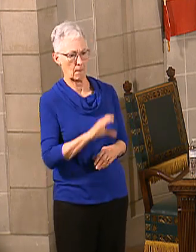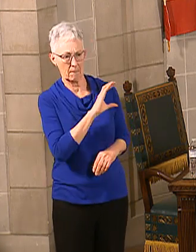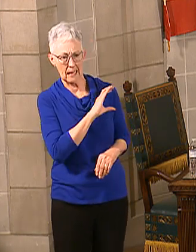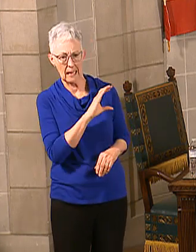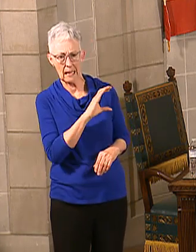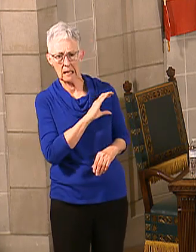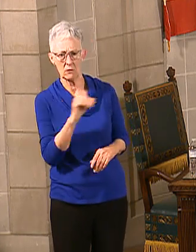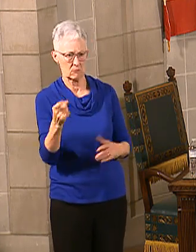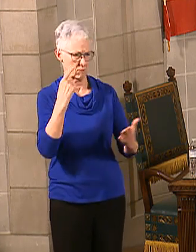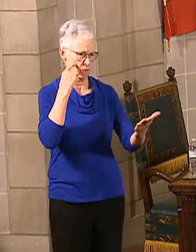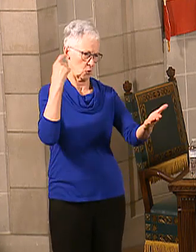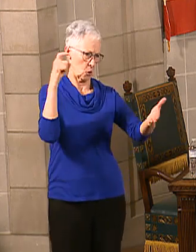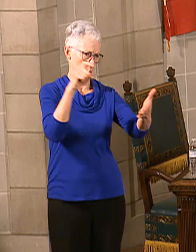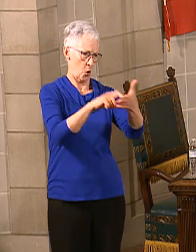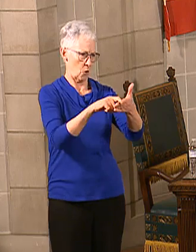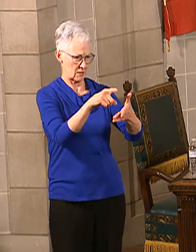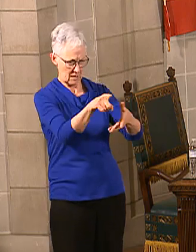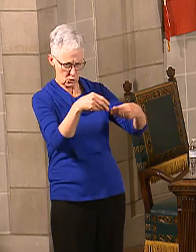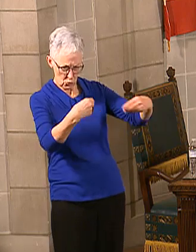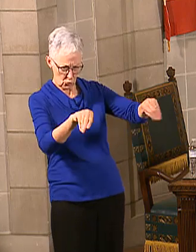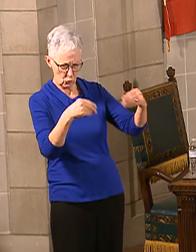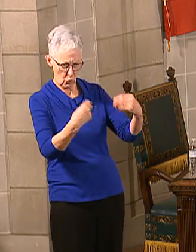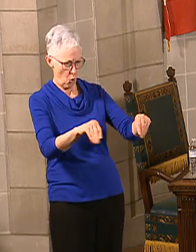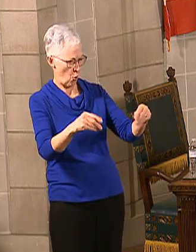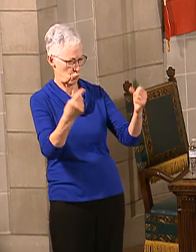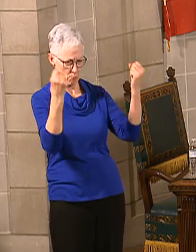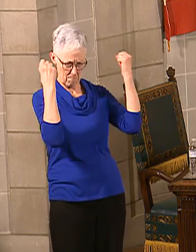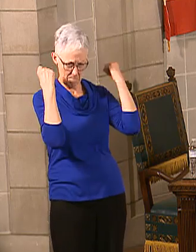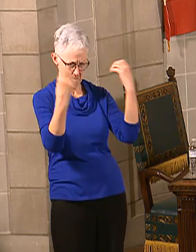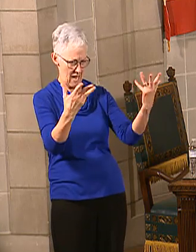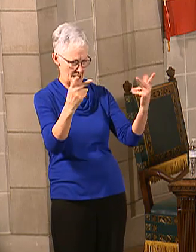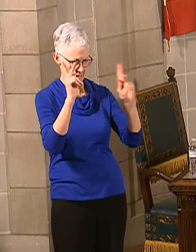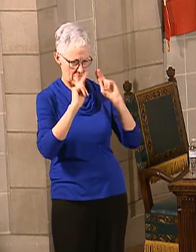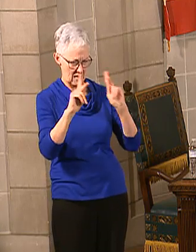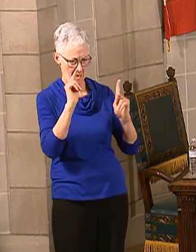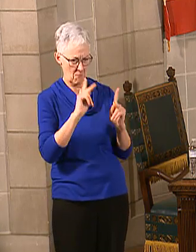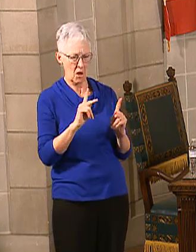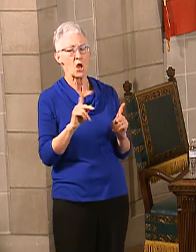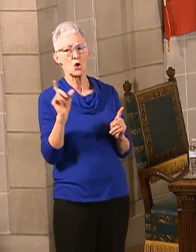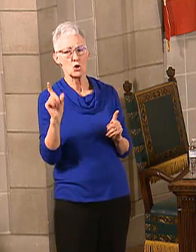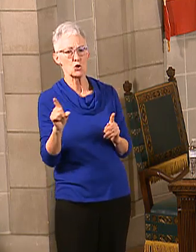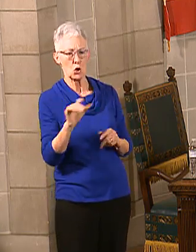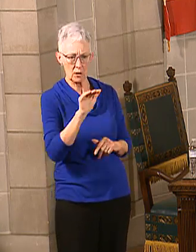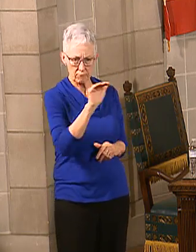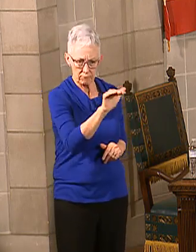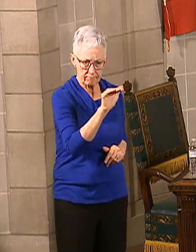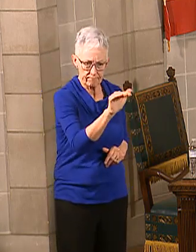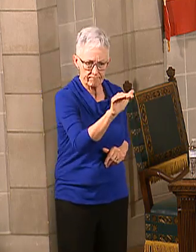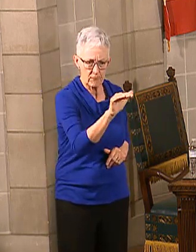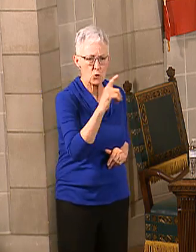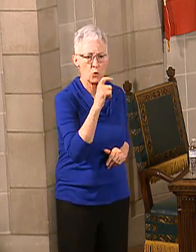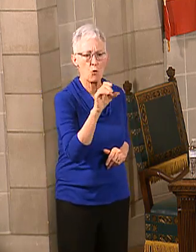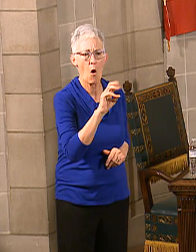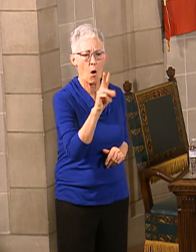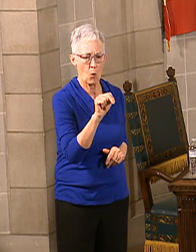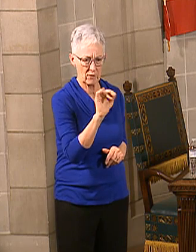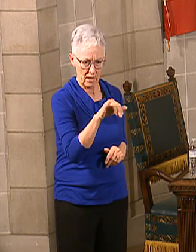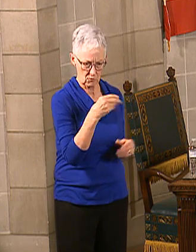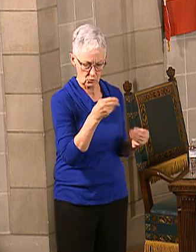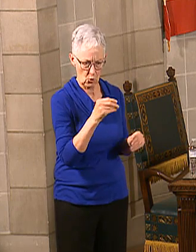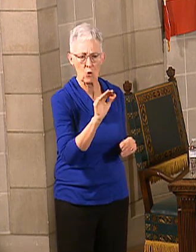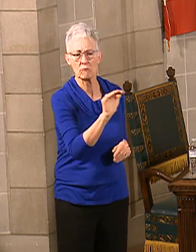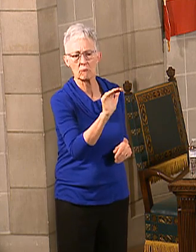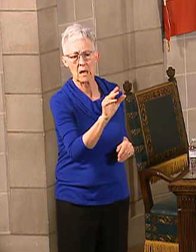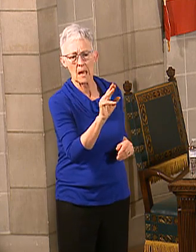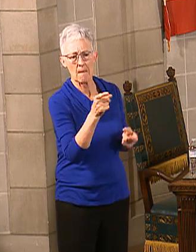problem in one of your local stores, go talk to the owner, go talk to the manager, let them know. If they continue to create problems, you can contact